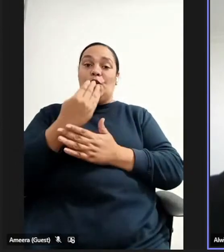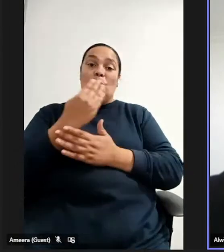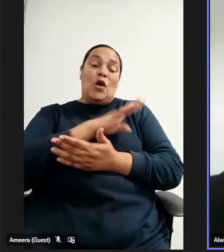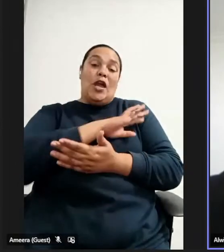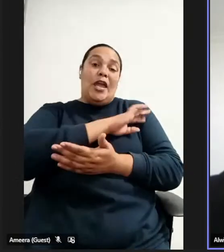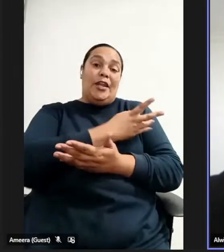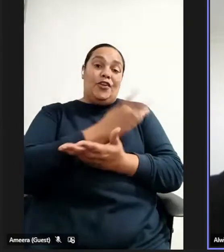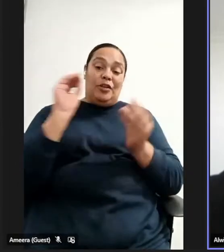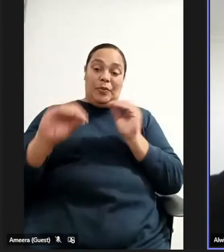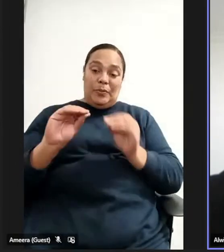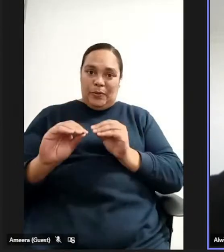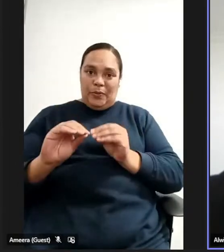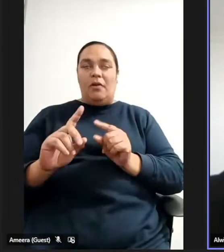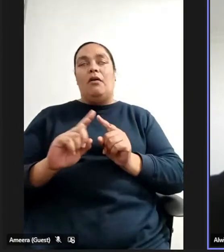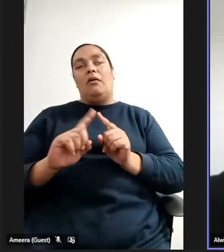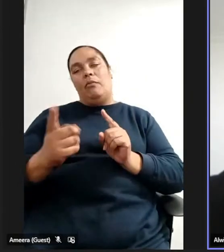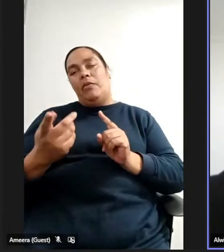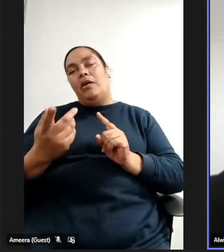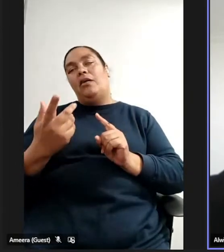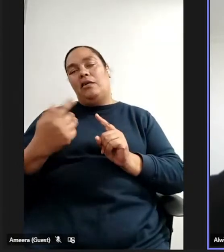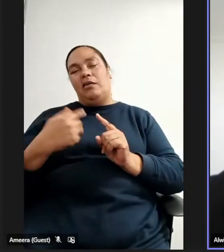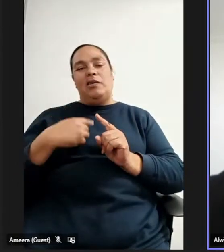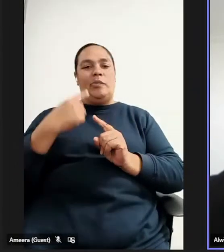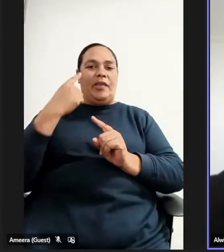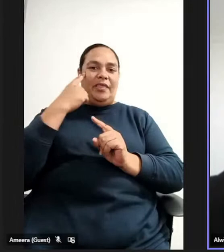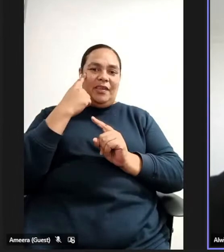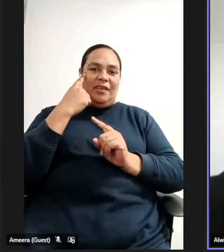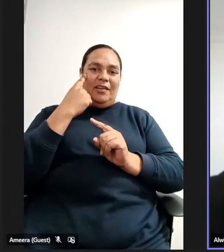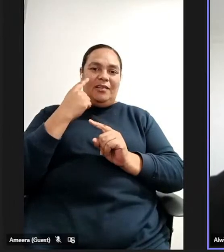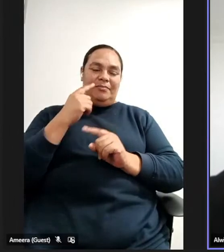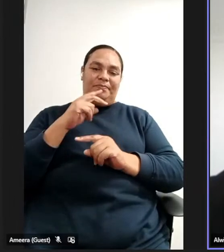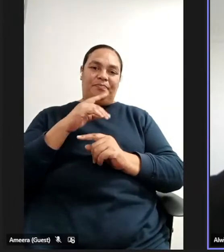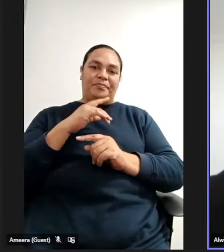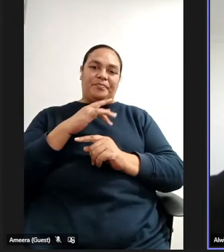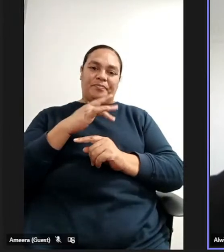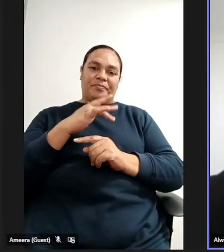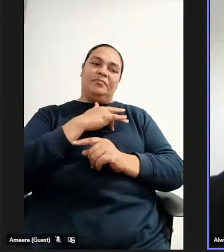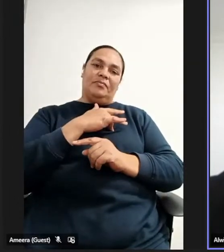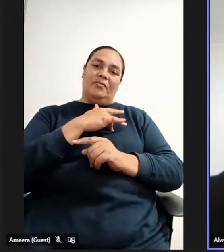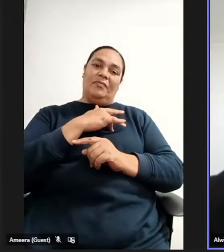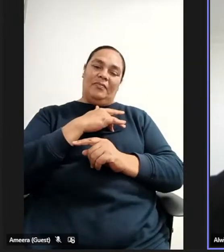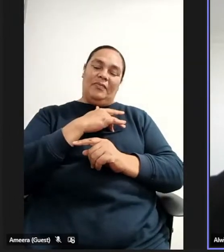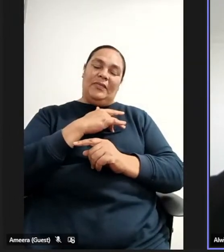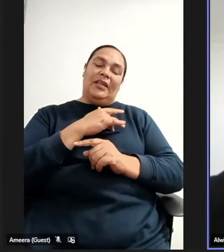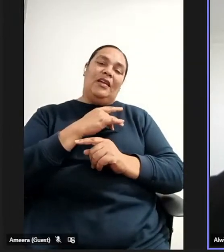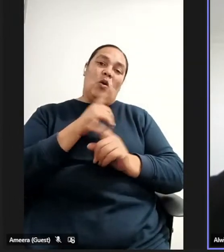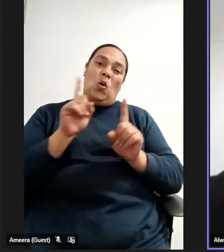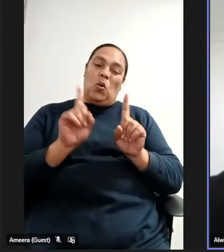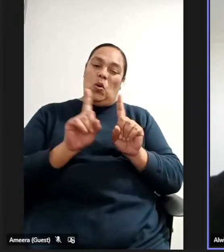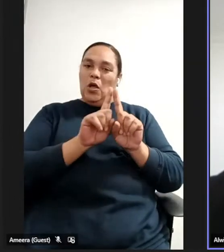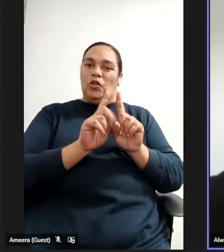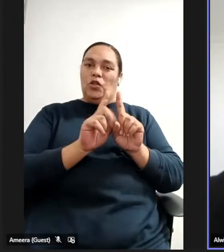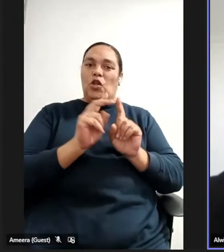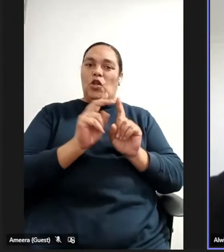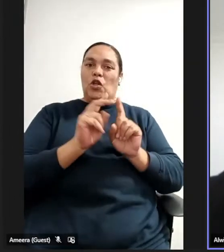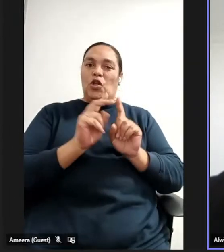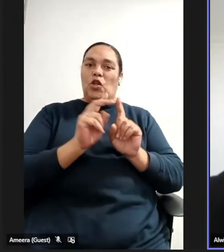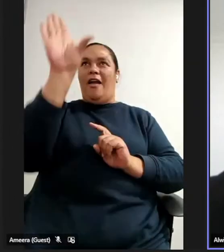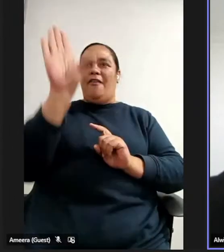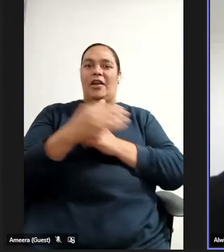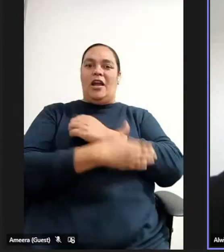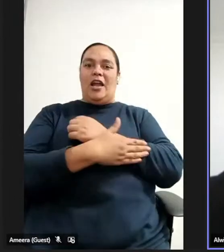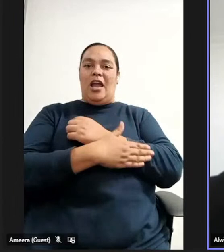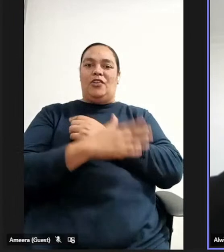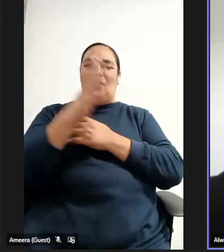I think very close to us and chipping on our heels are some of the North African countries that have come on board quite quickly